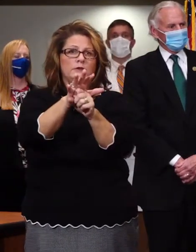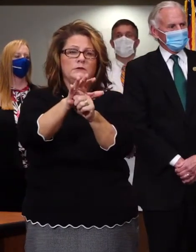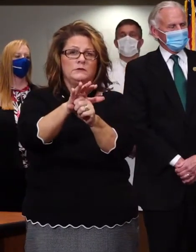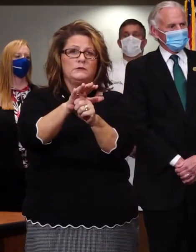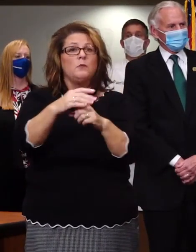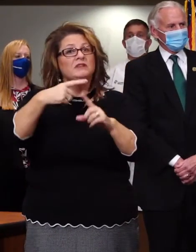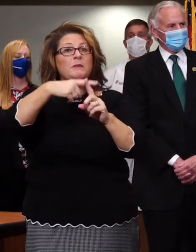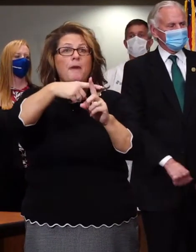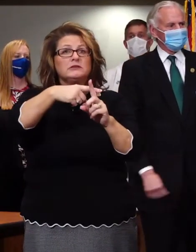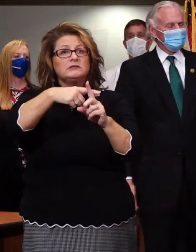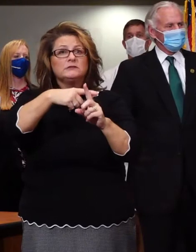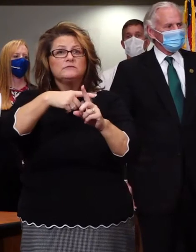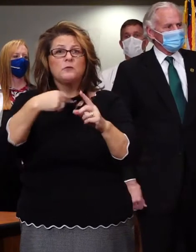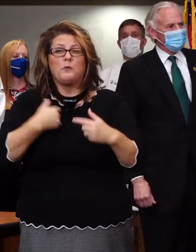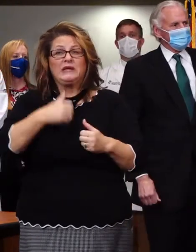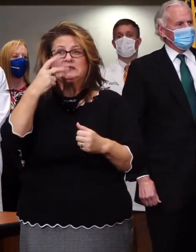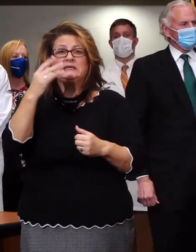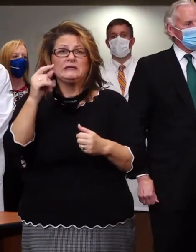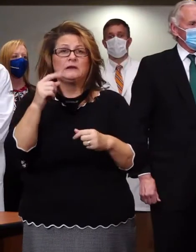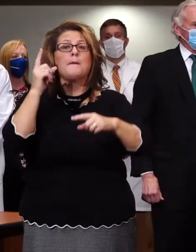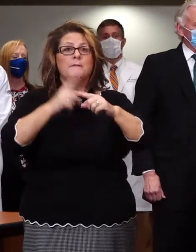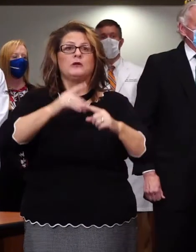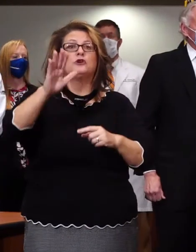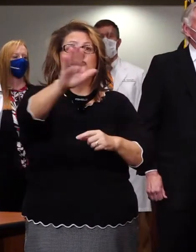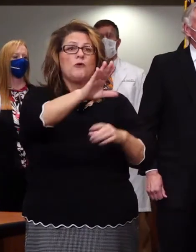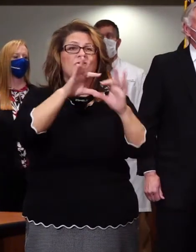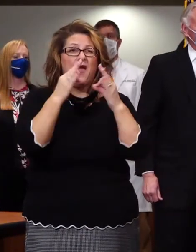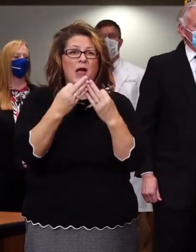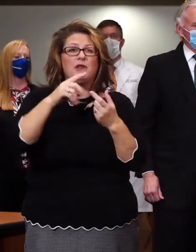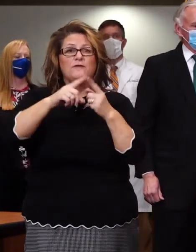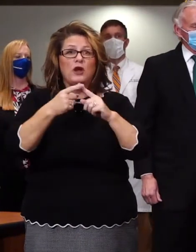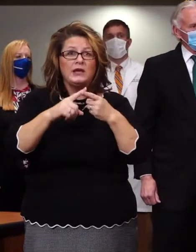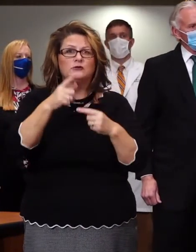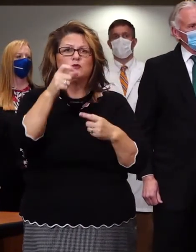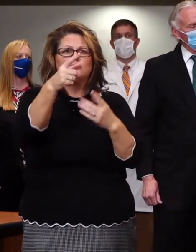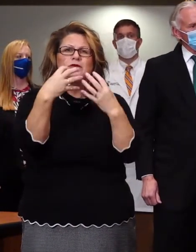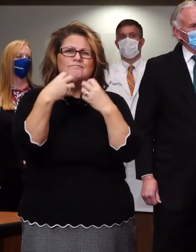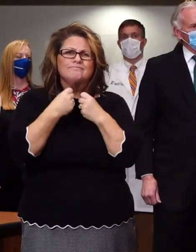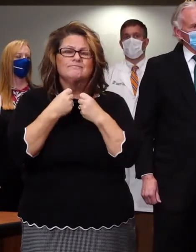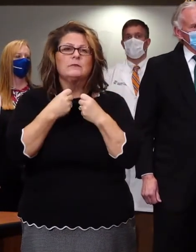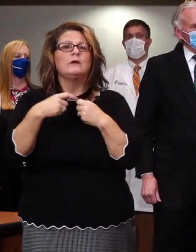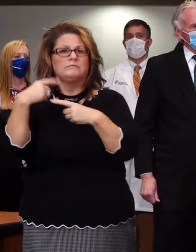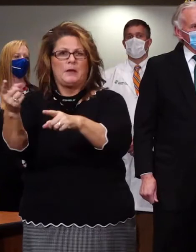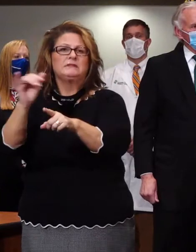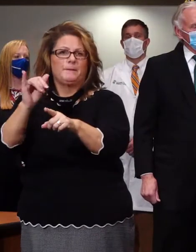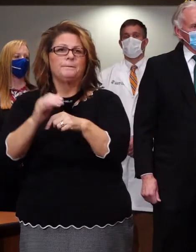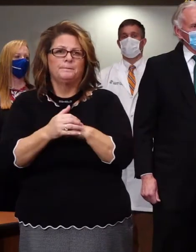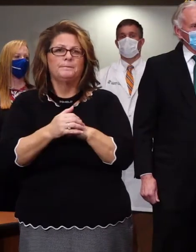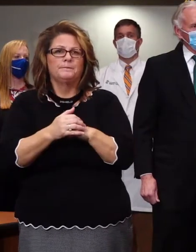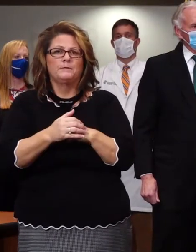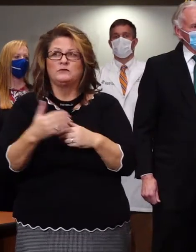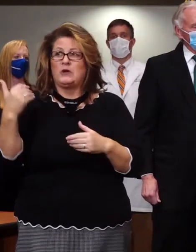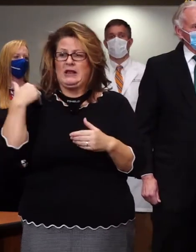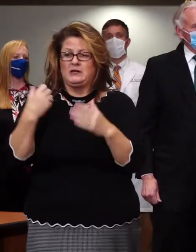gains. And for also encouraging your loved ones around you to do the same. Since we came together to face COVID this past